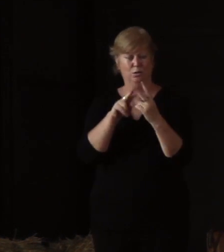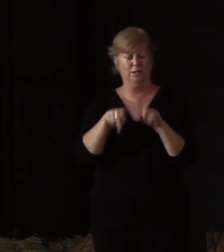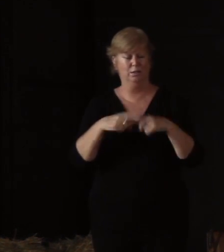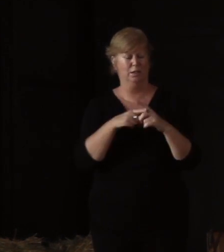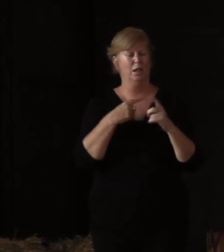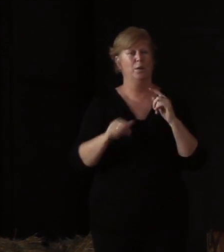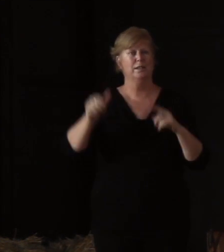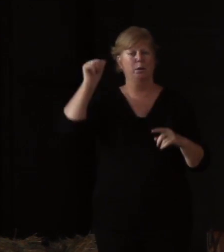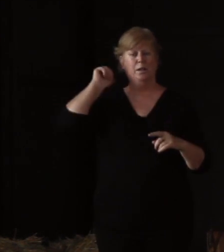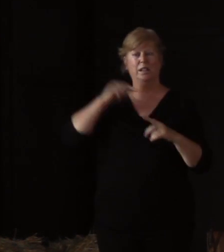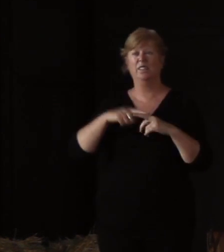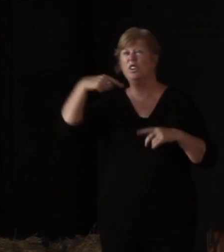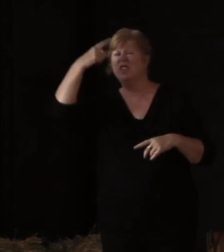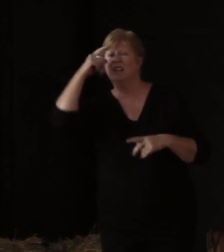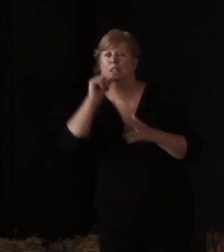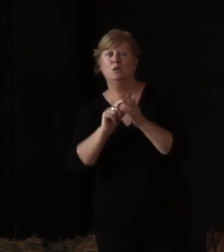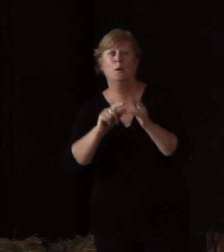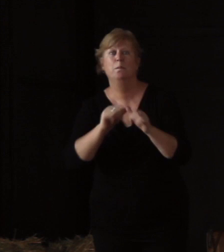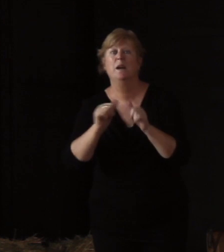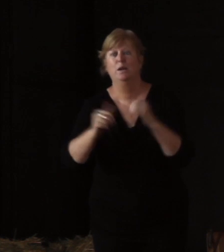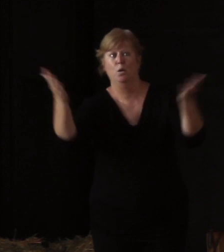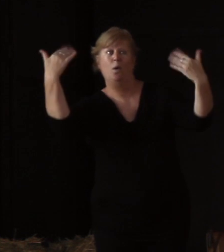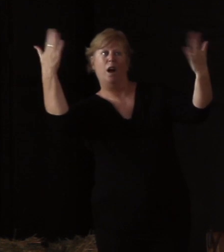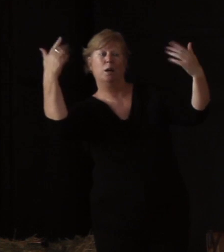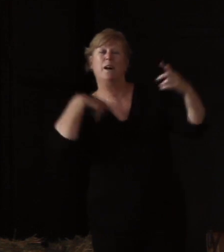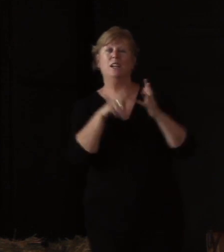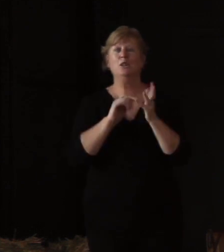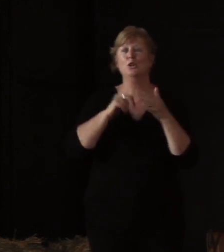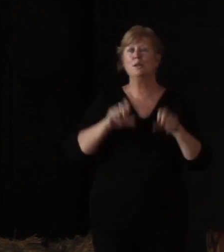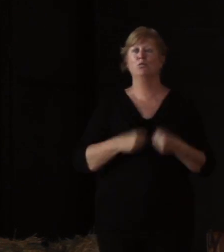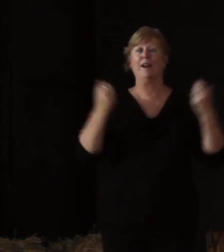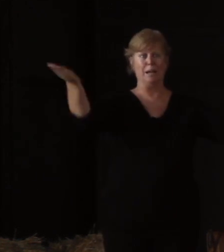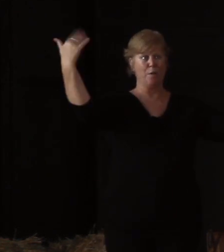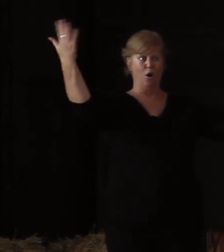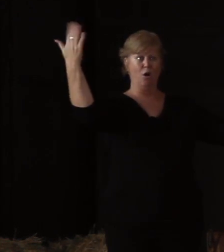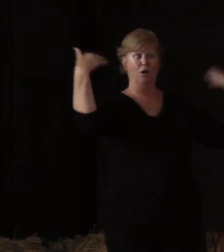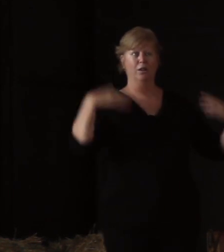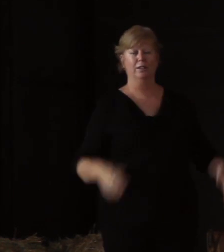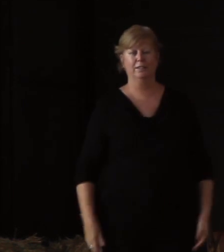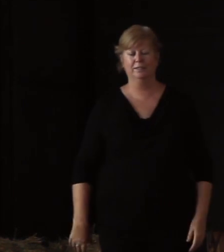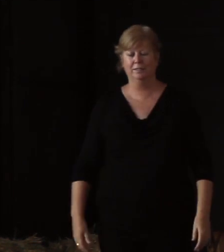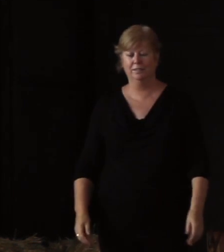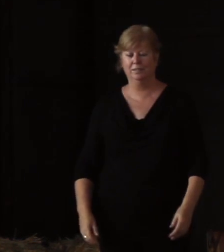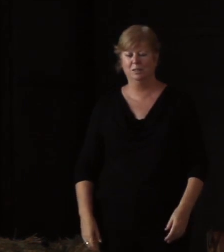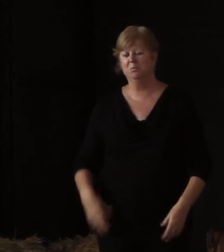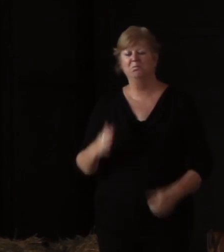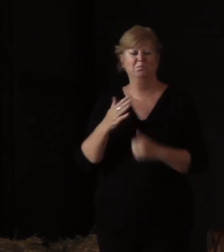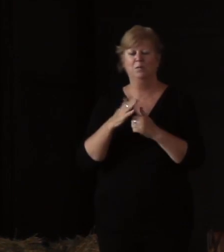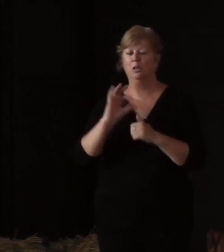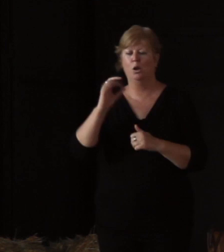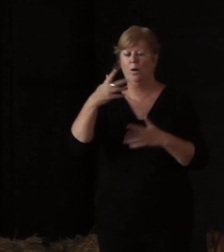into the backyard and said, if you think you can do it better, you're welcome. I could use a break. I didn't get any